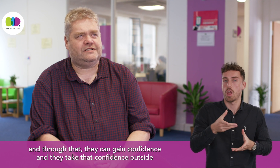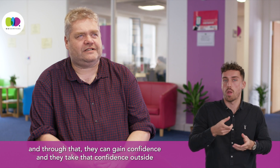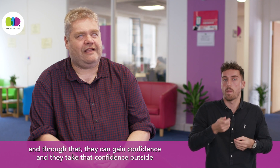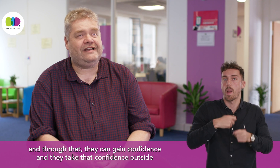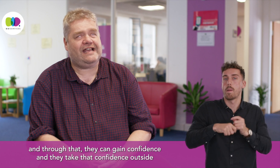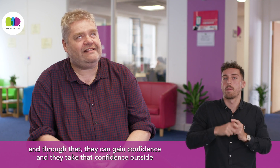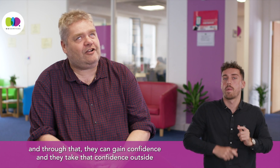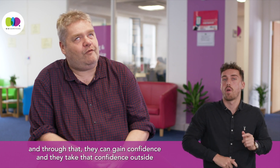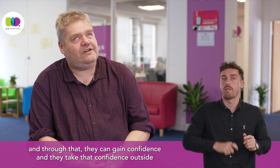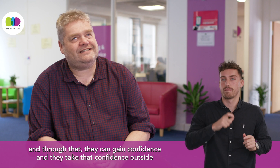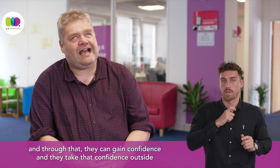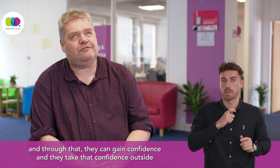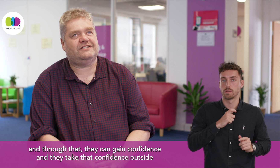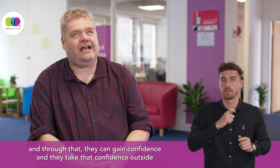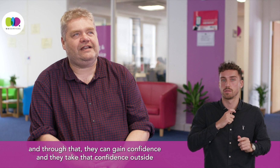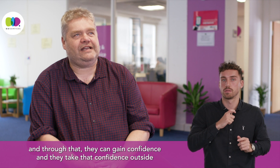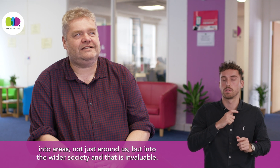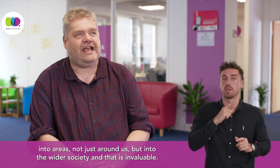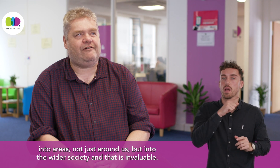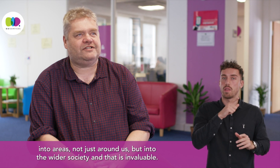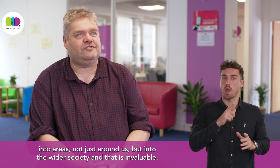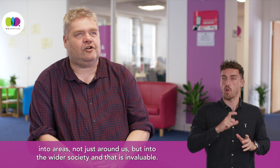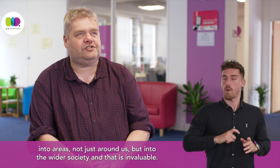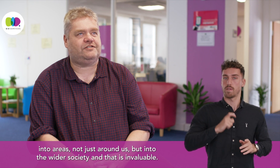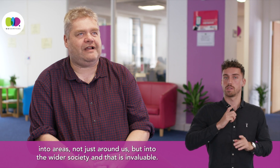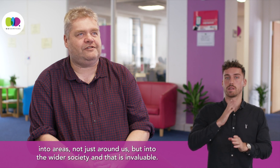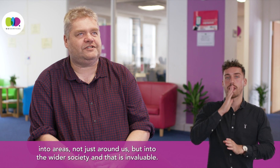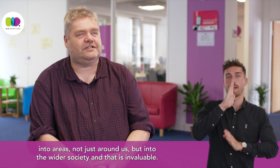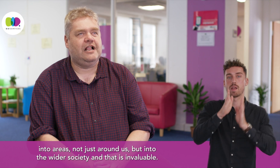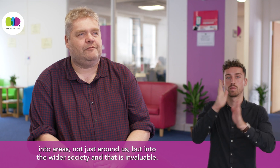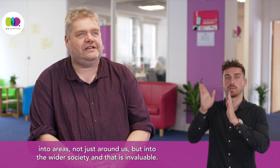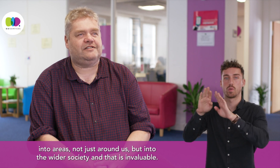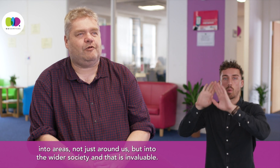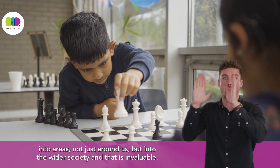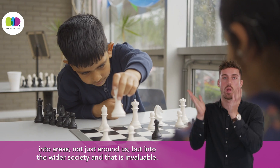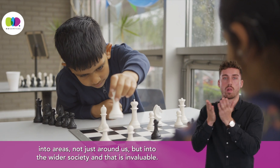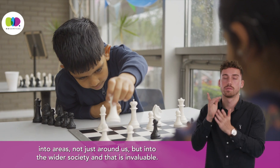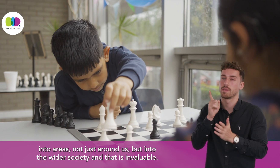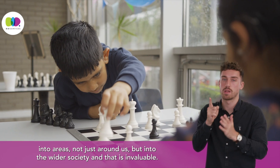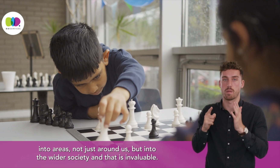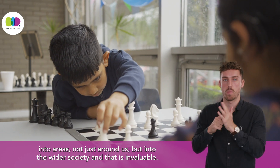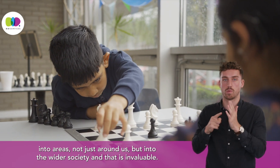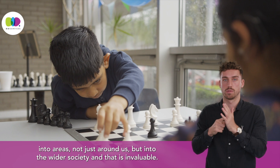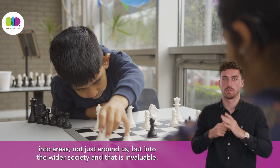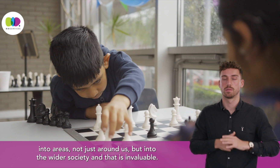confidence. And they take that confidence outside into areas not just around us, but into the wider society, and that is